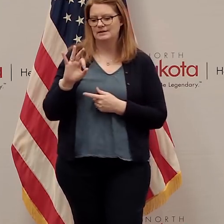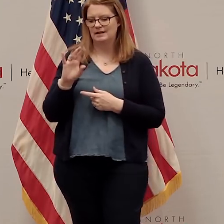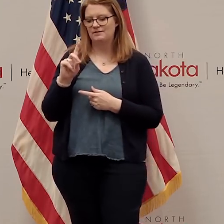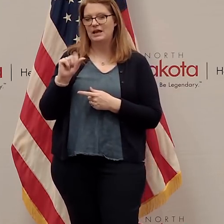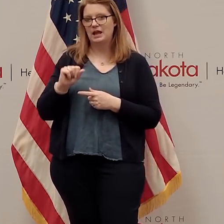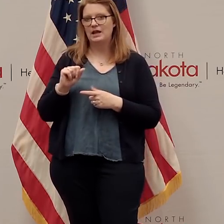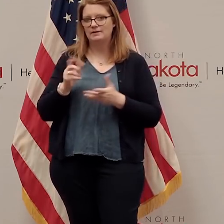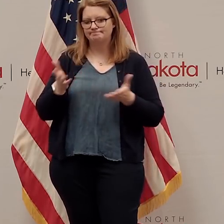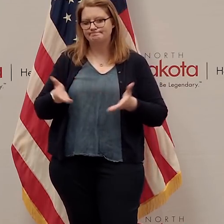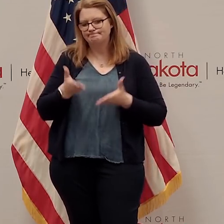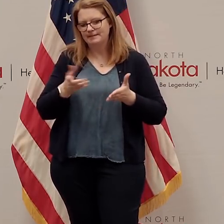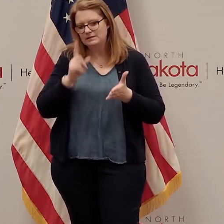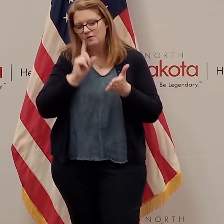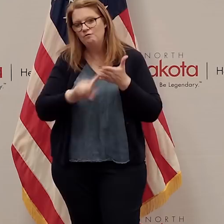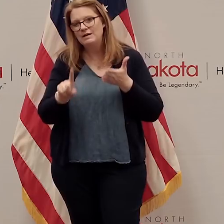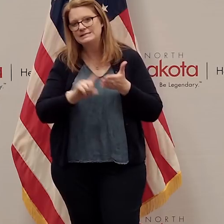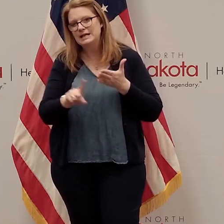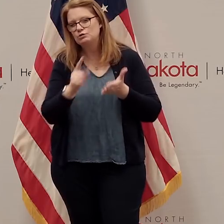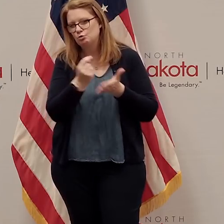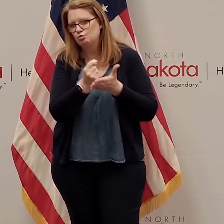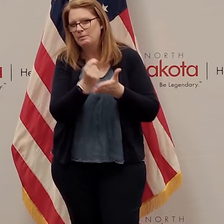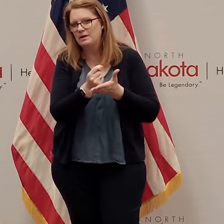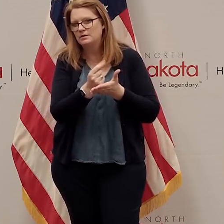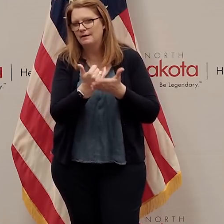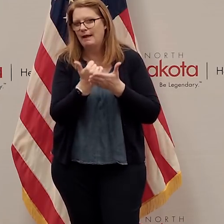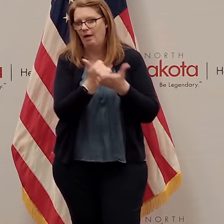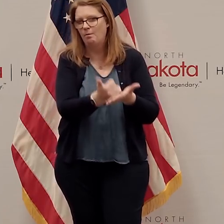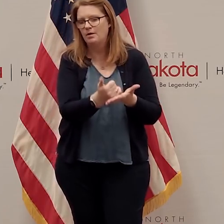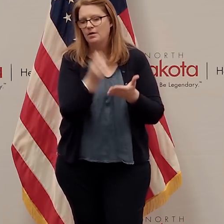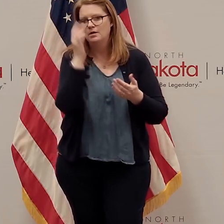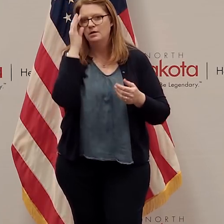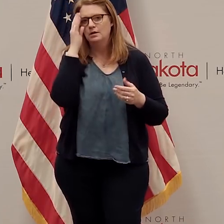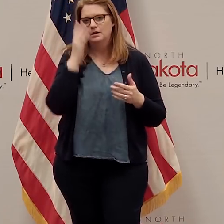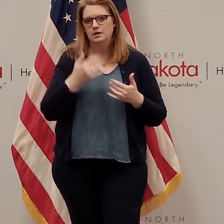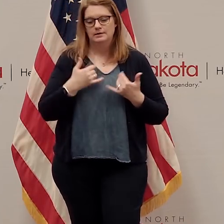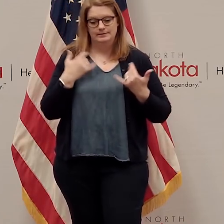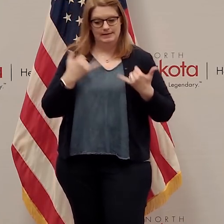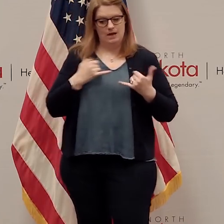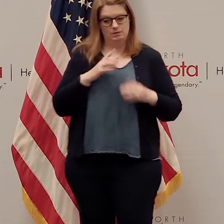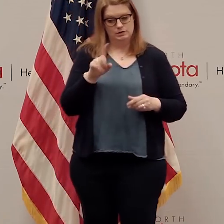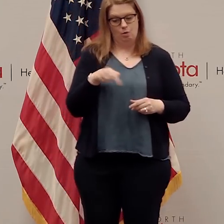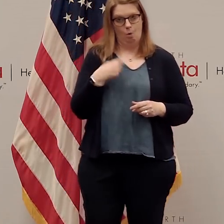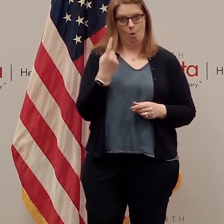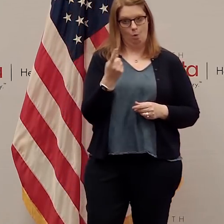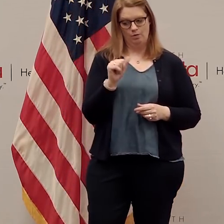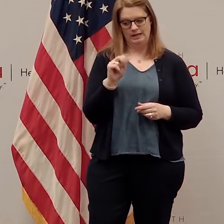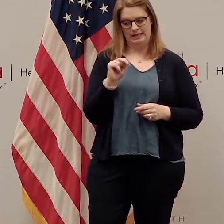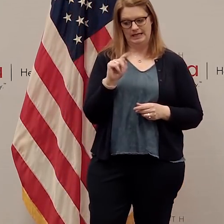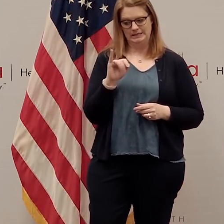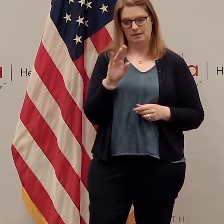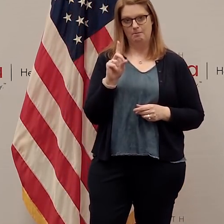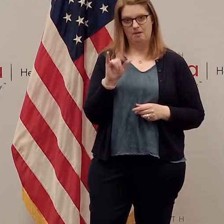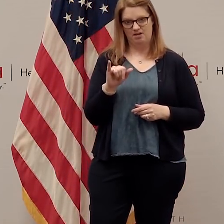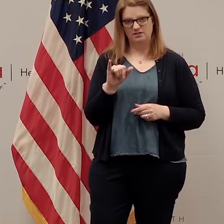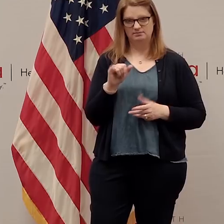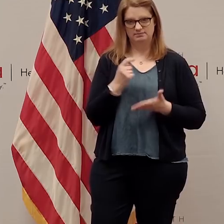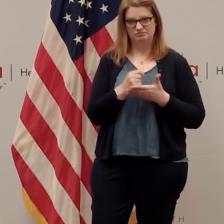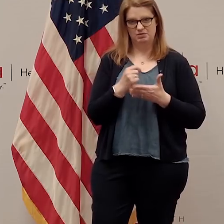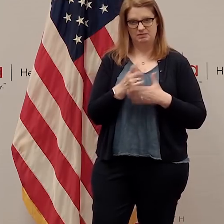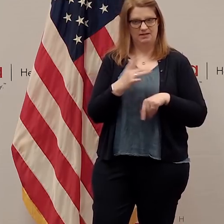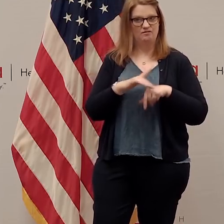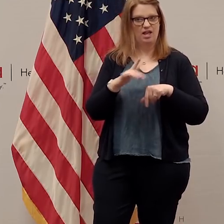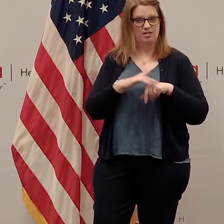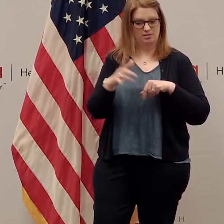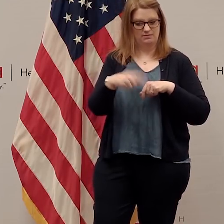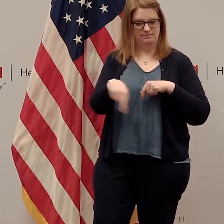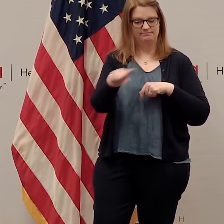plasma as an investigational treatment. It's currently the only antibody treatment available for COVID-19